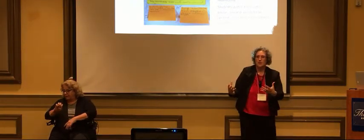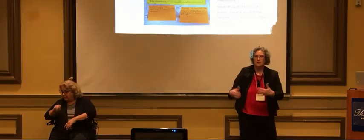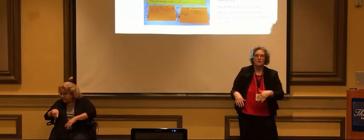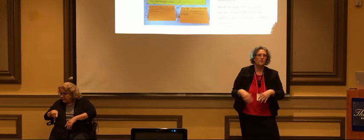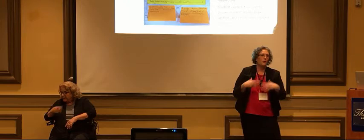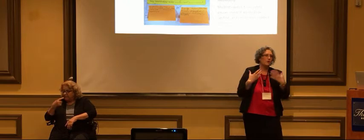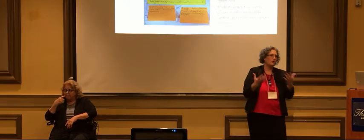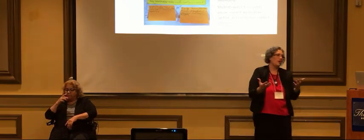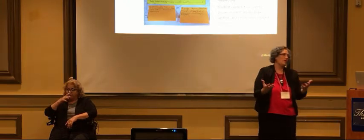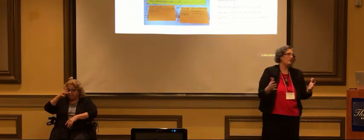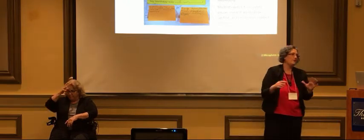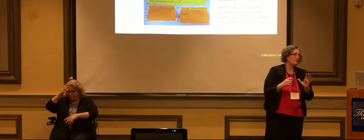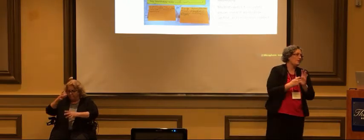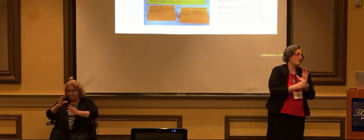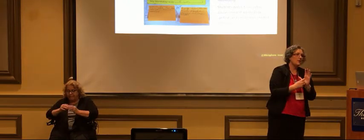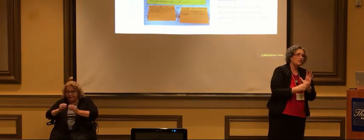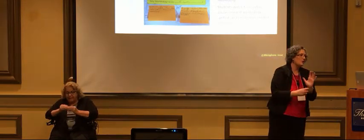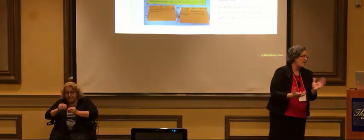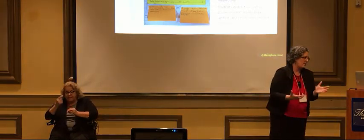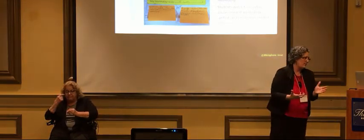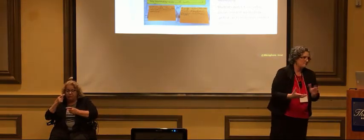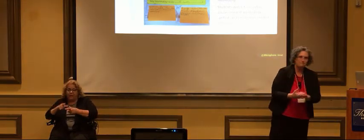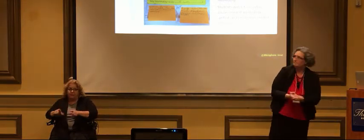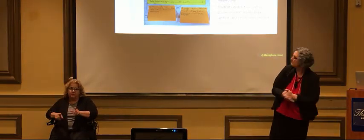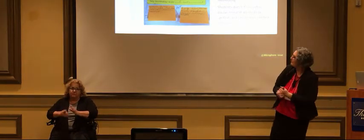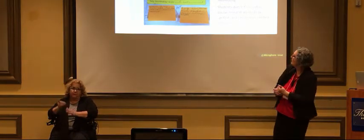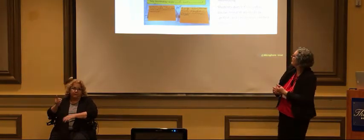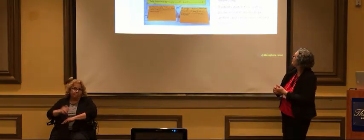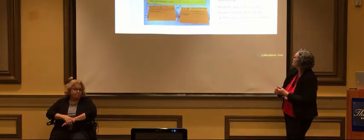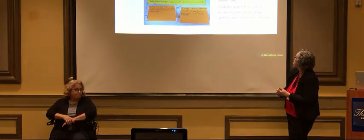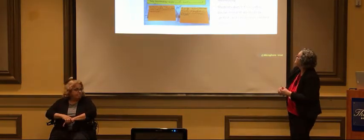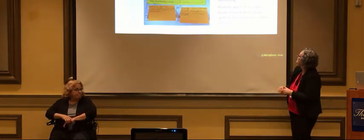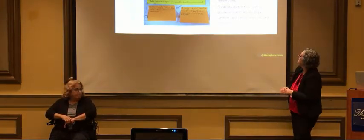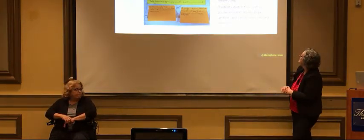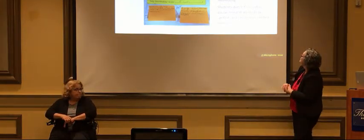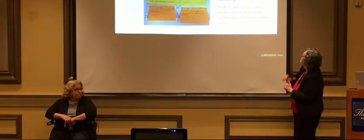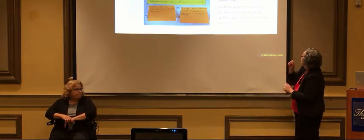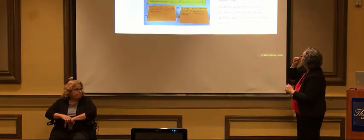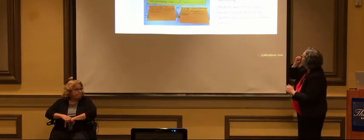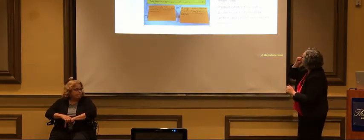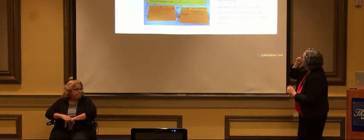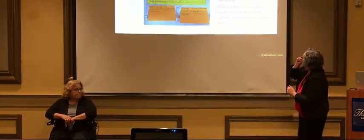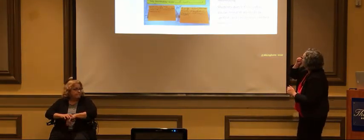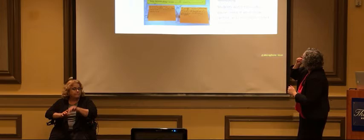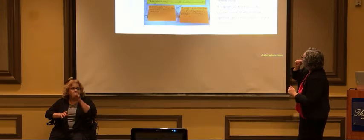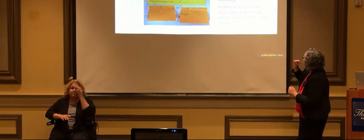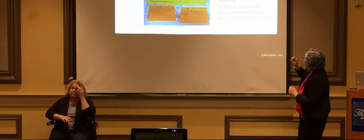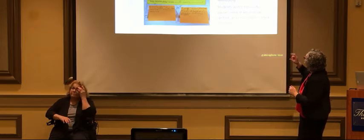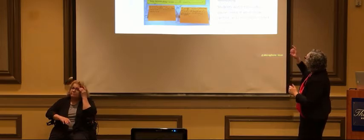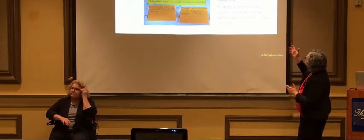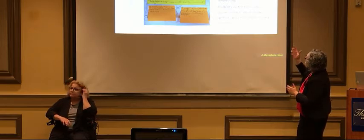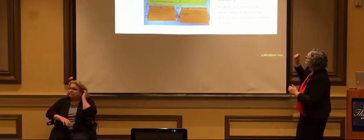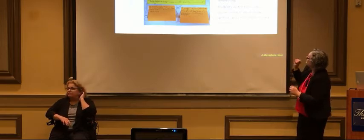parent meetings, for progress monitoring, for language development. All right. So,